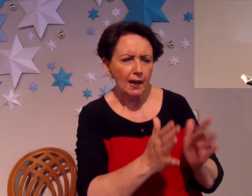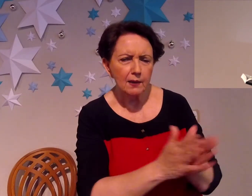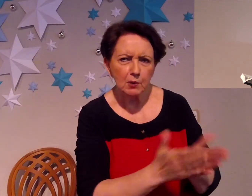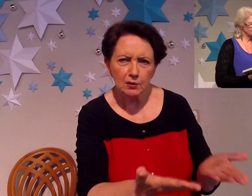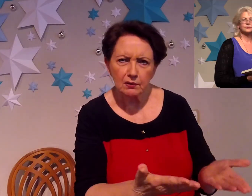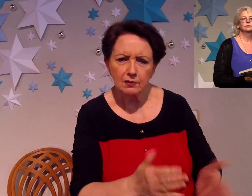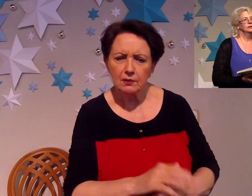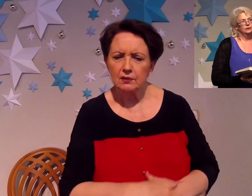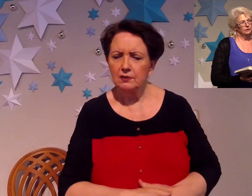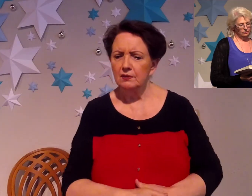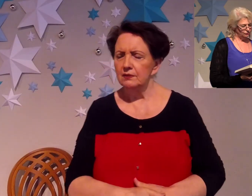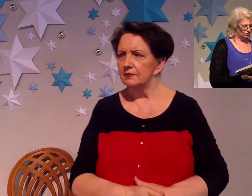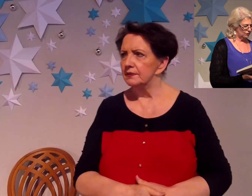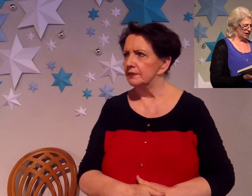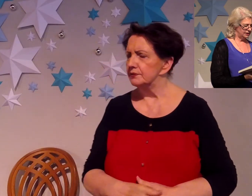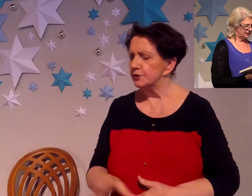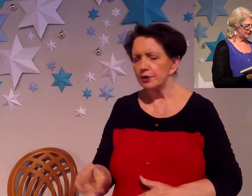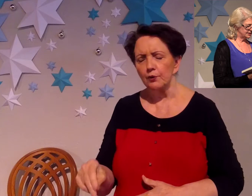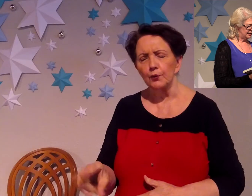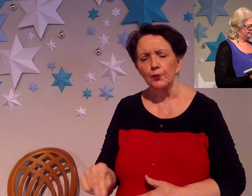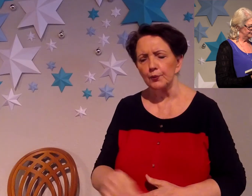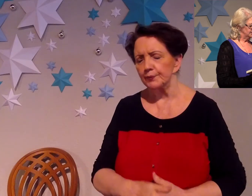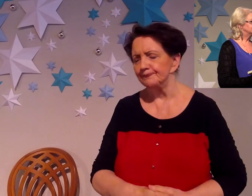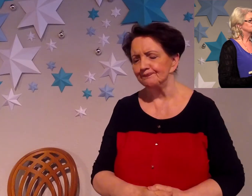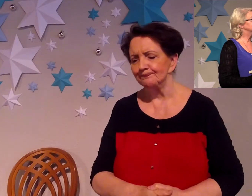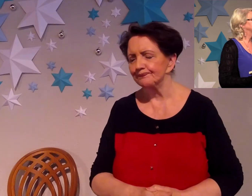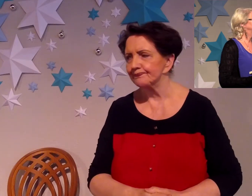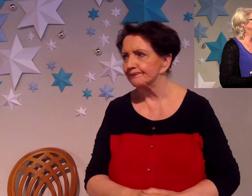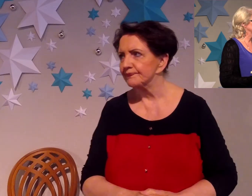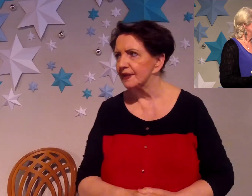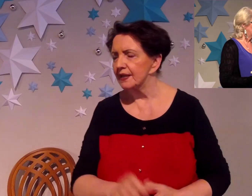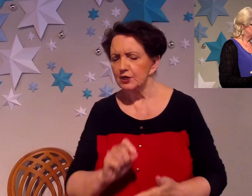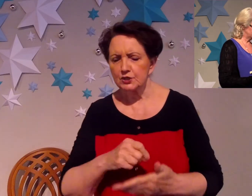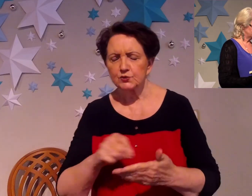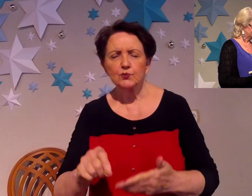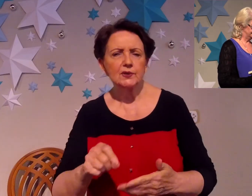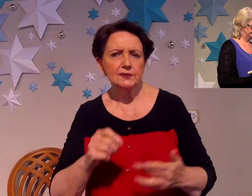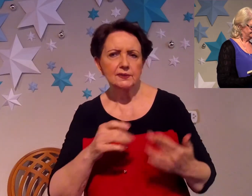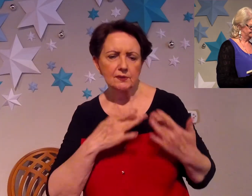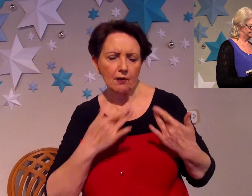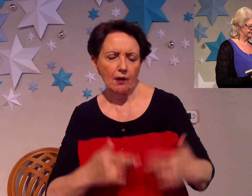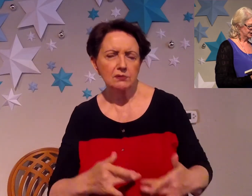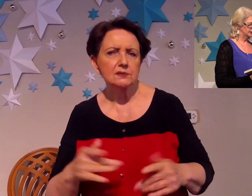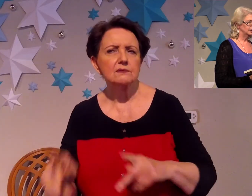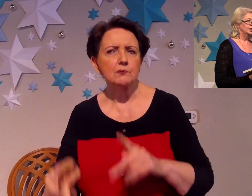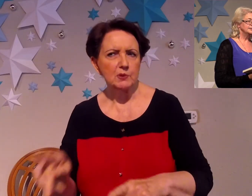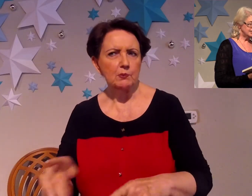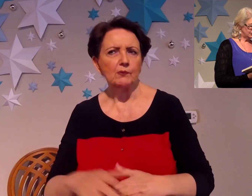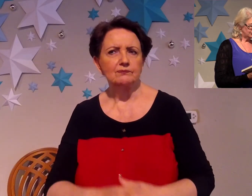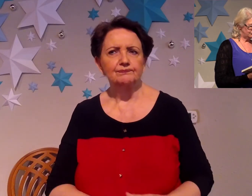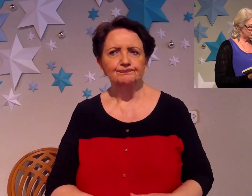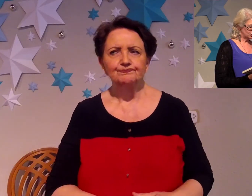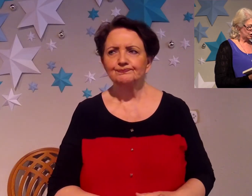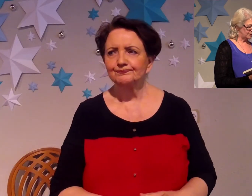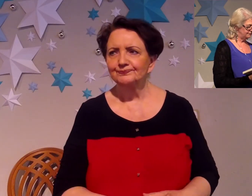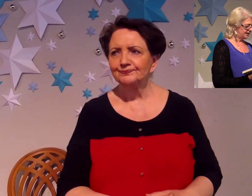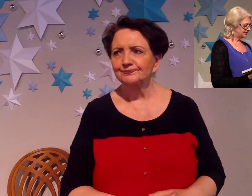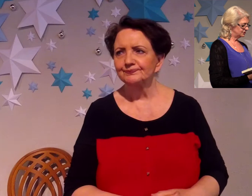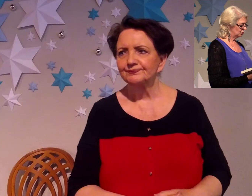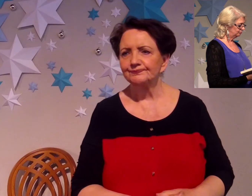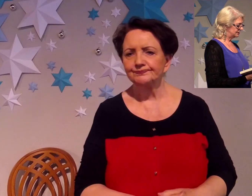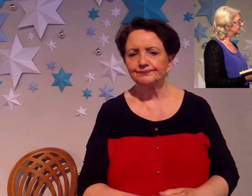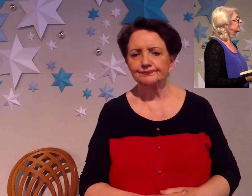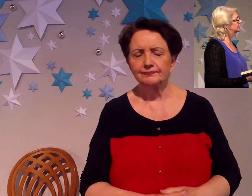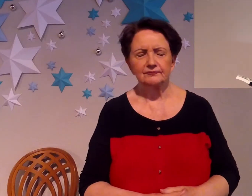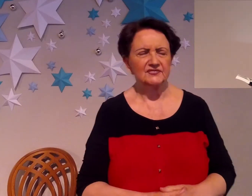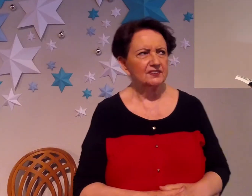I said at last. No, honey, he said. It's written in people's hearts. Seeing the confusion on my face,